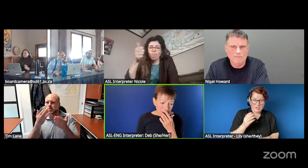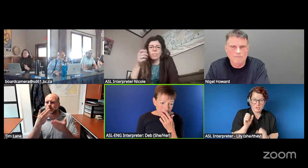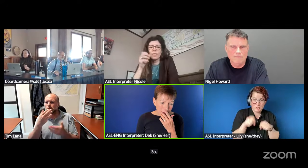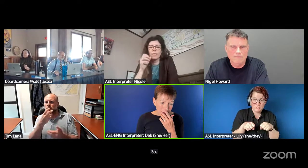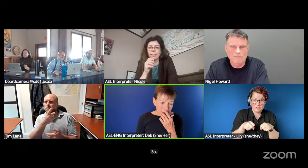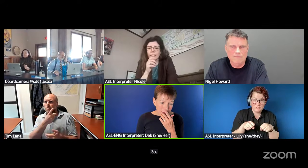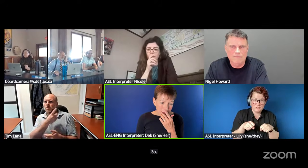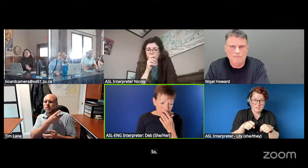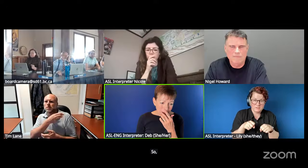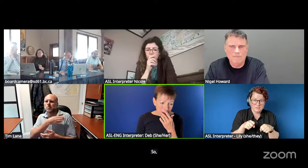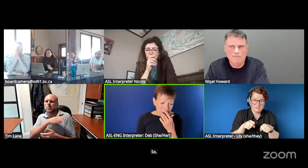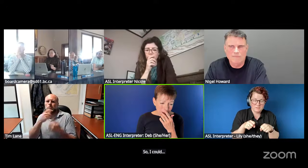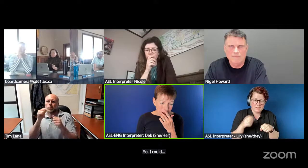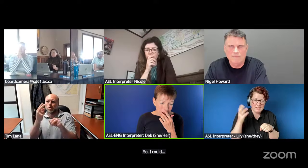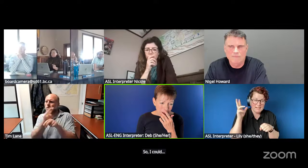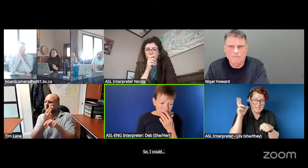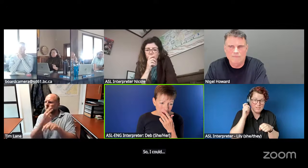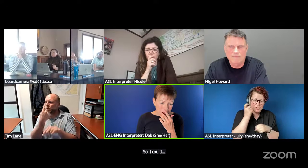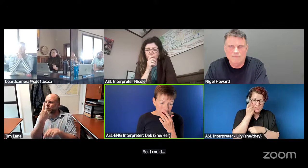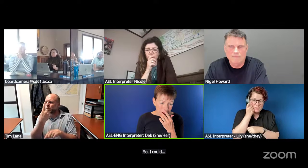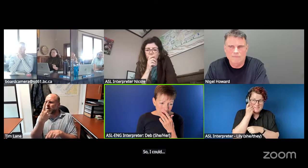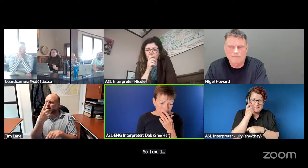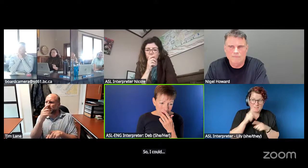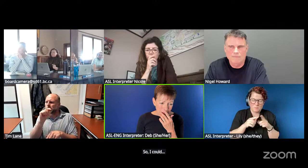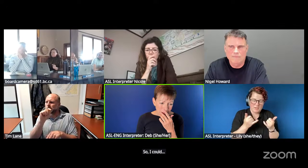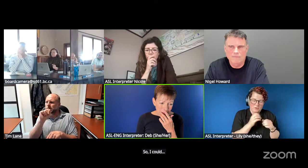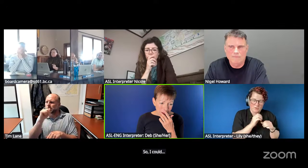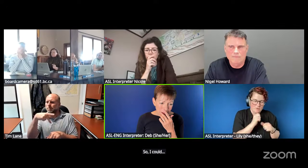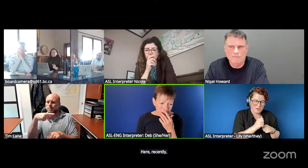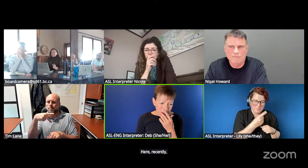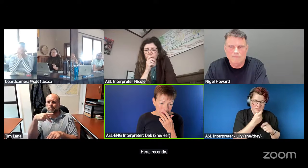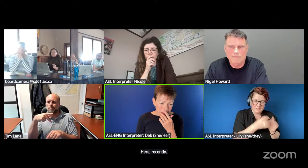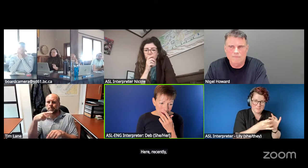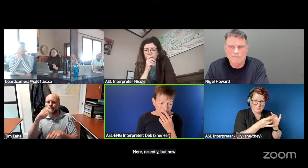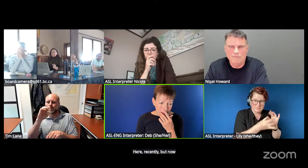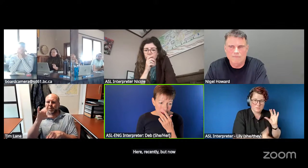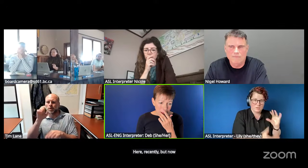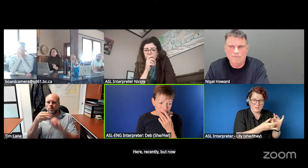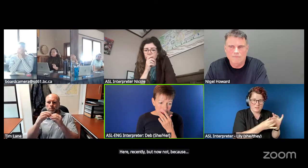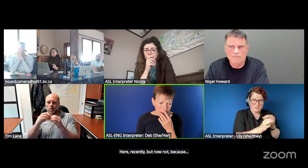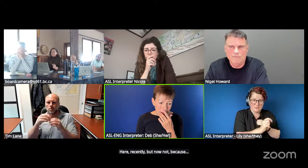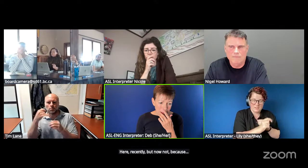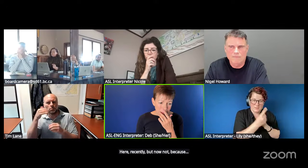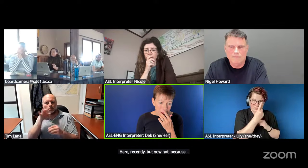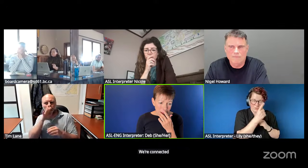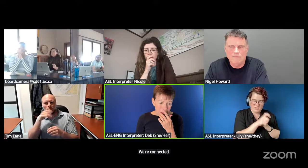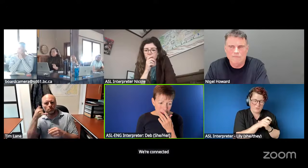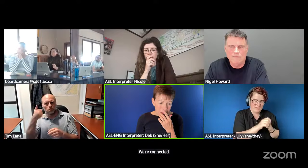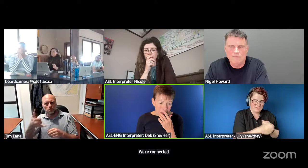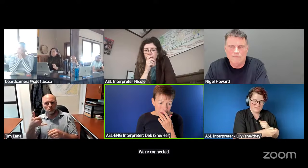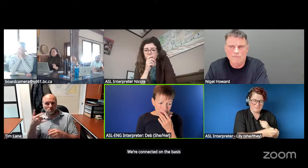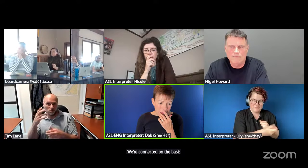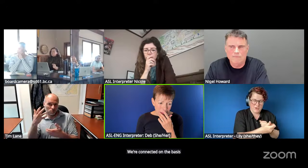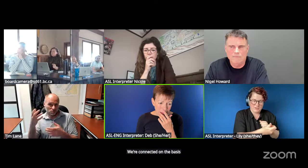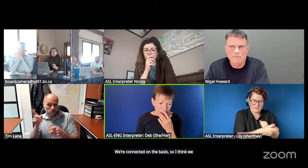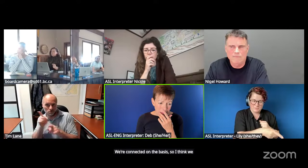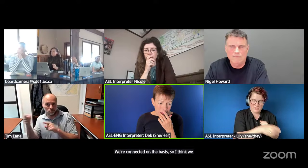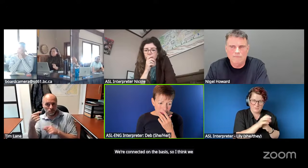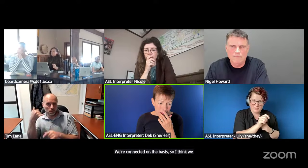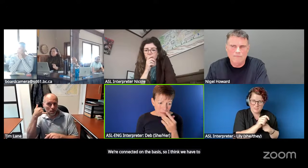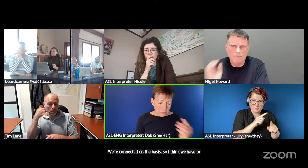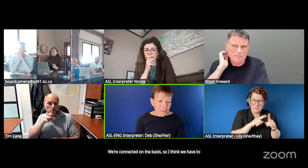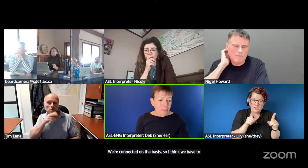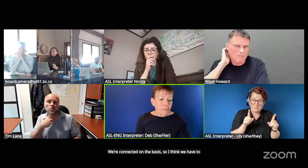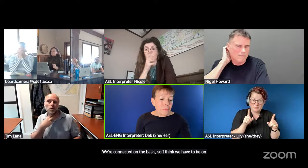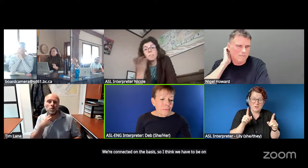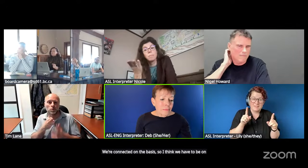So I could hear recently, but now not because we're connected on FaceTime, so I think we have to